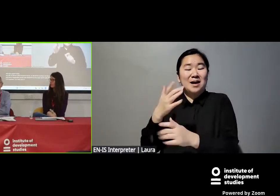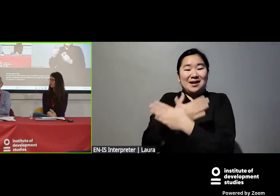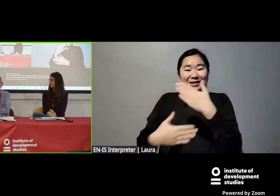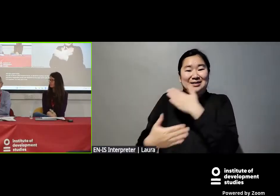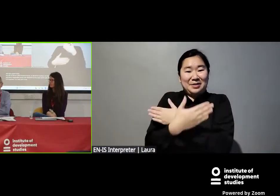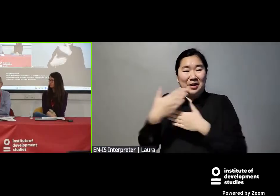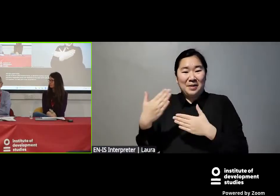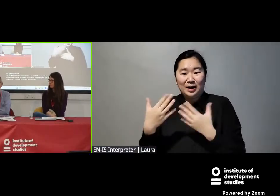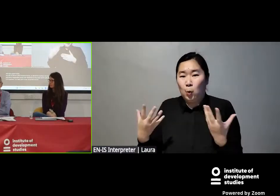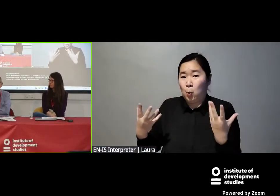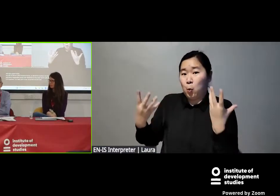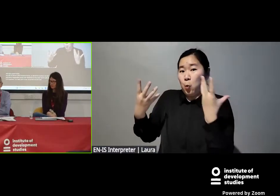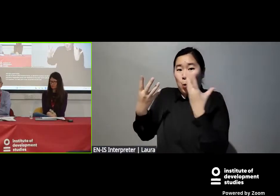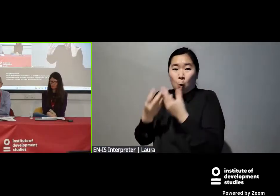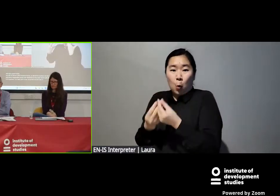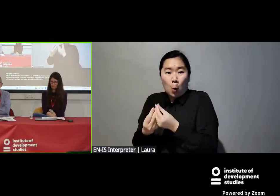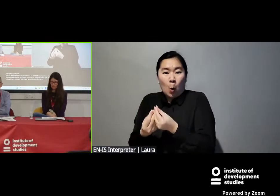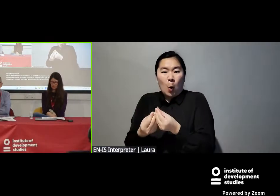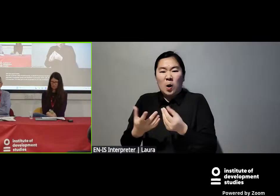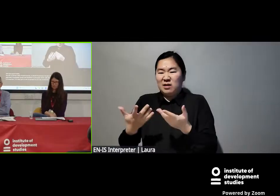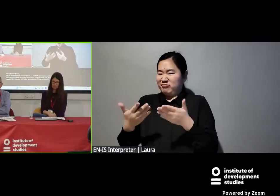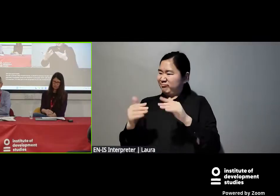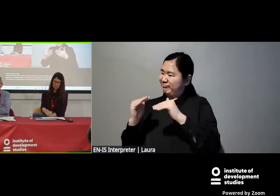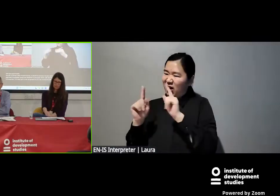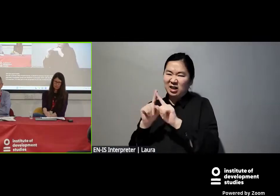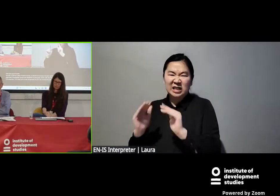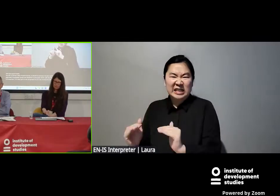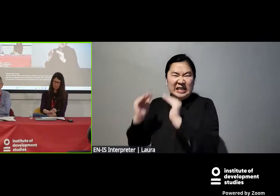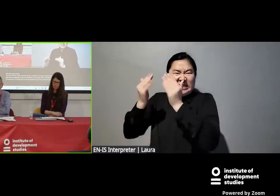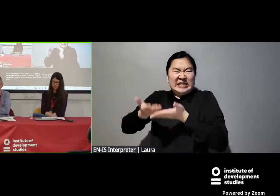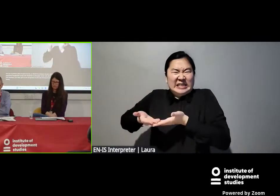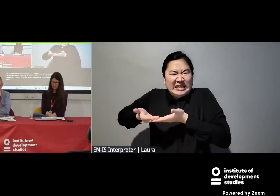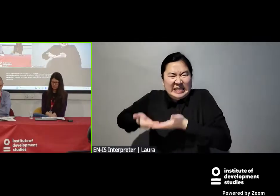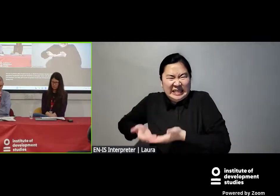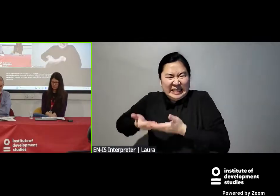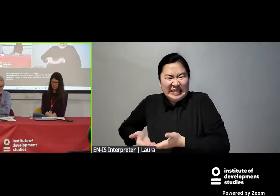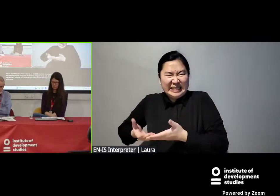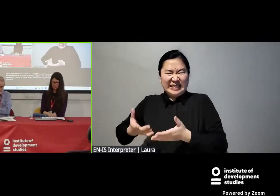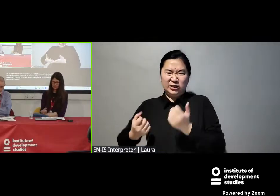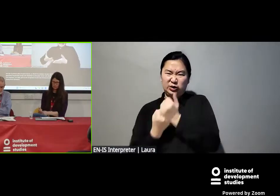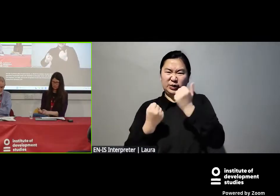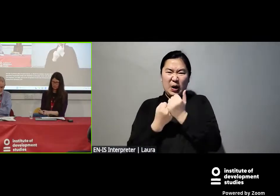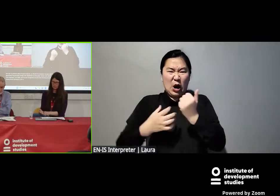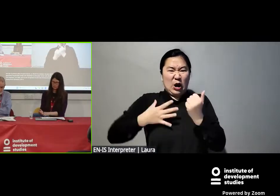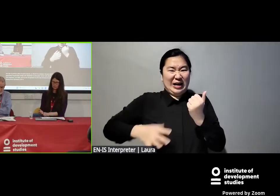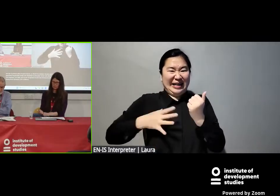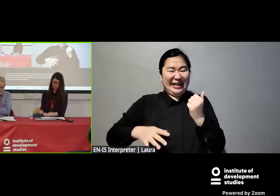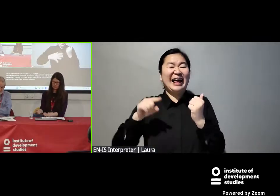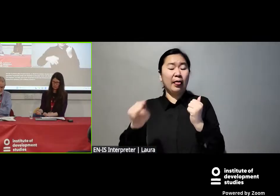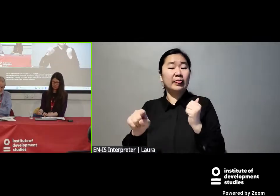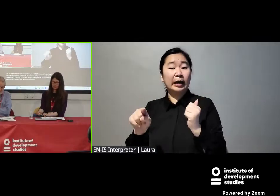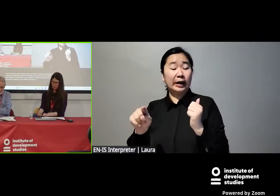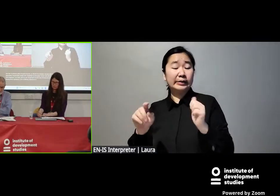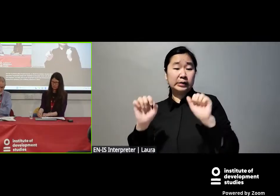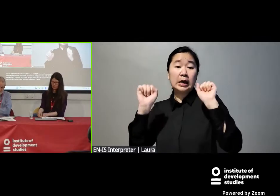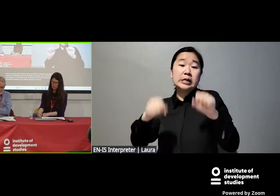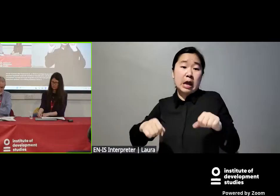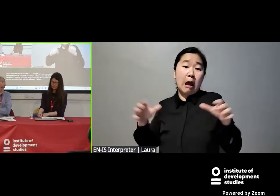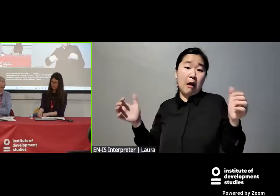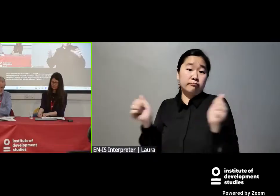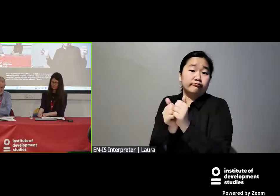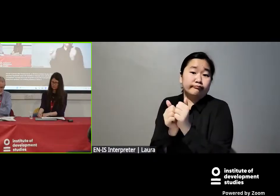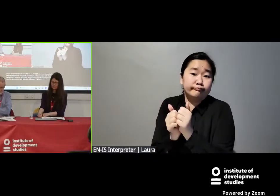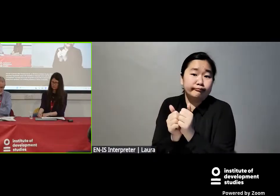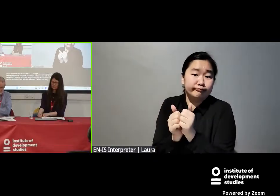differing experience in terms of accessing policies, projects, services, practice, whatever it